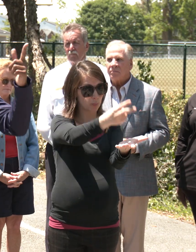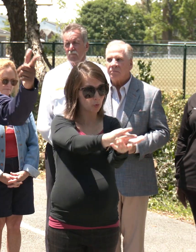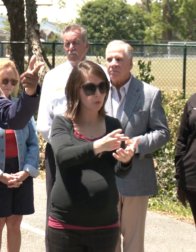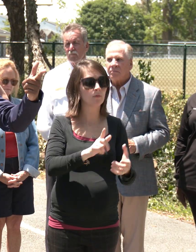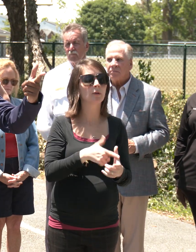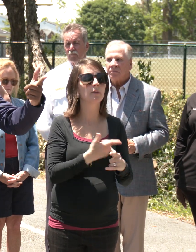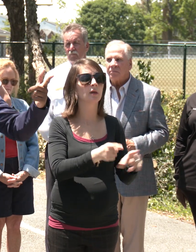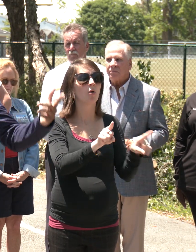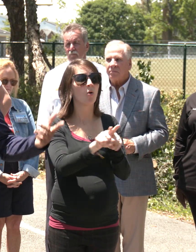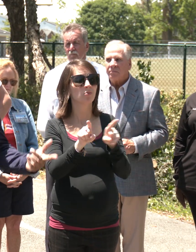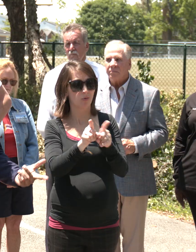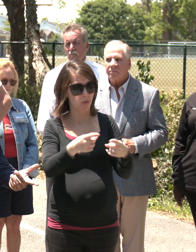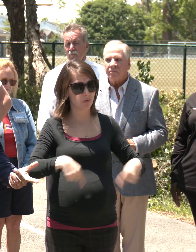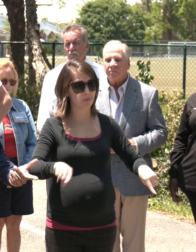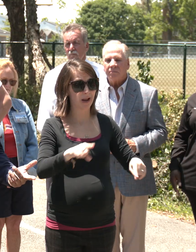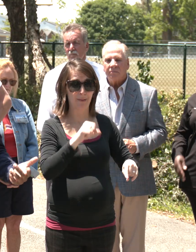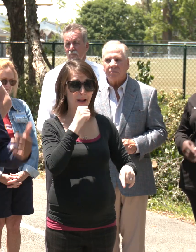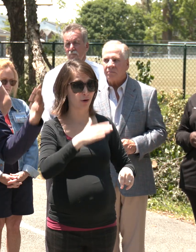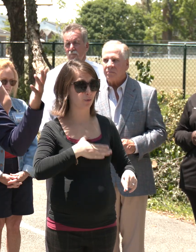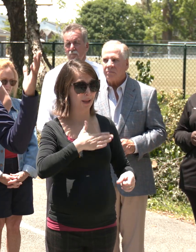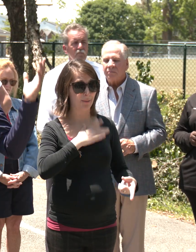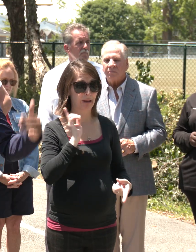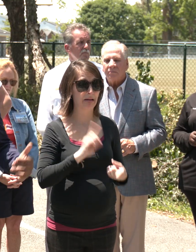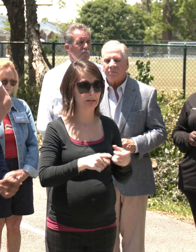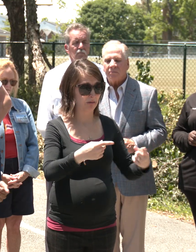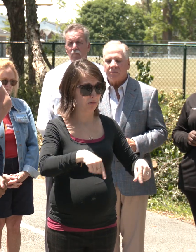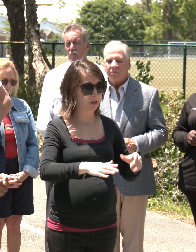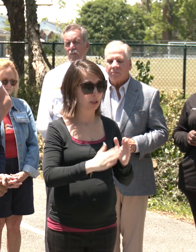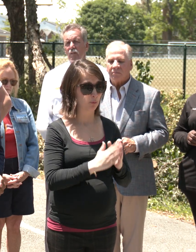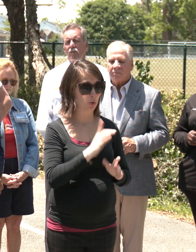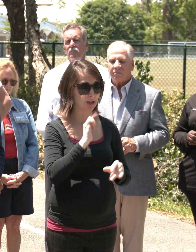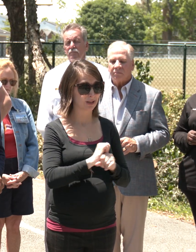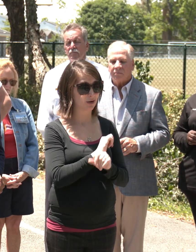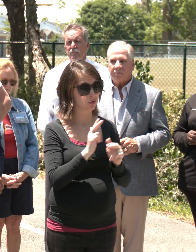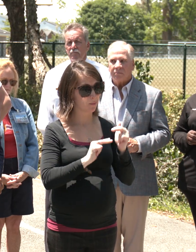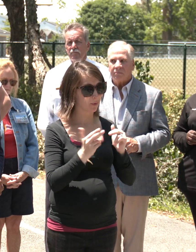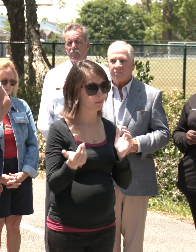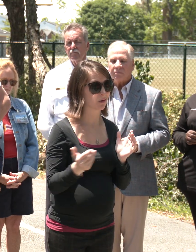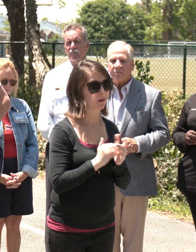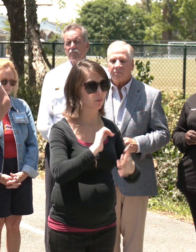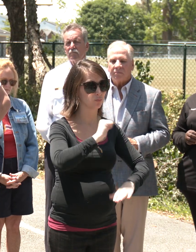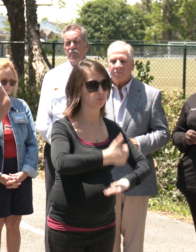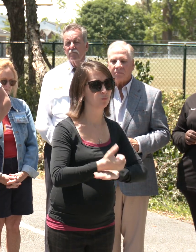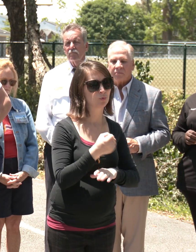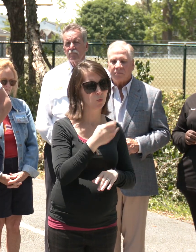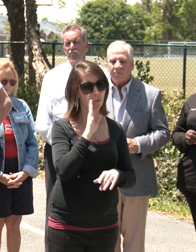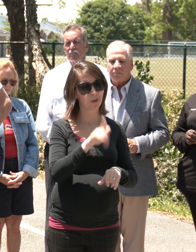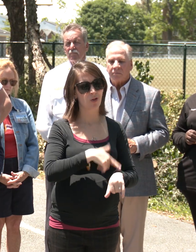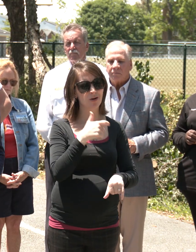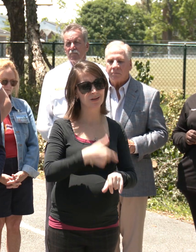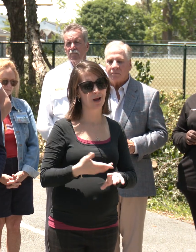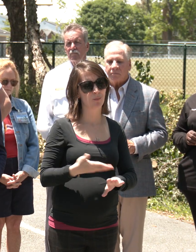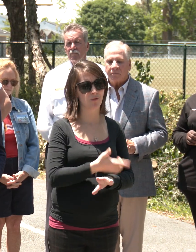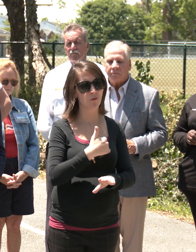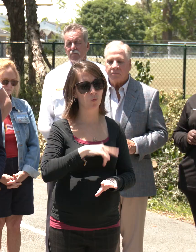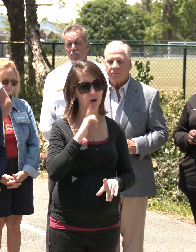but this community is rebuilt. So we got a long way to go before we get unconcerned or